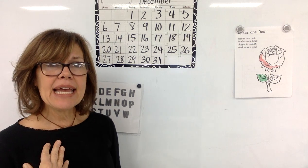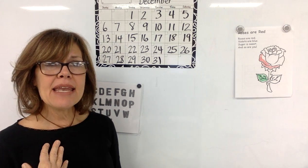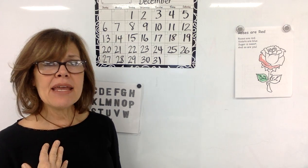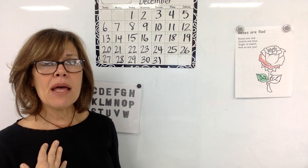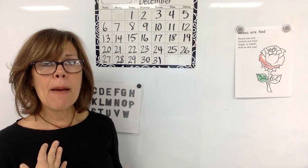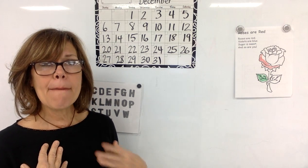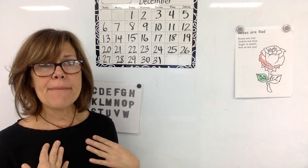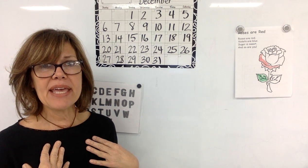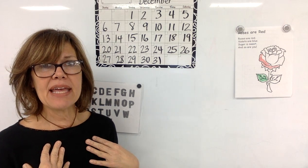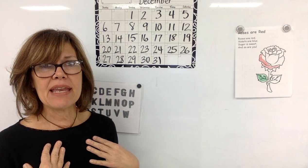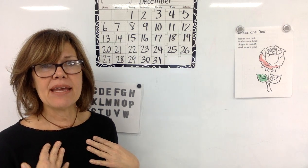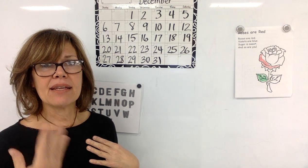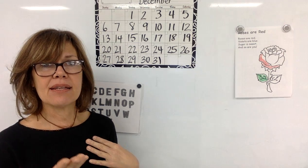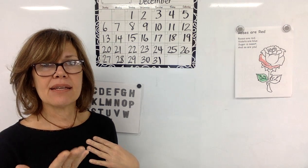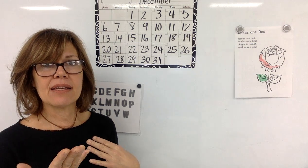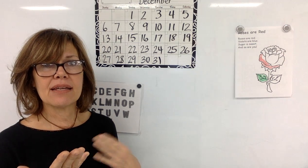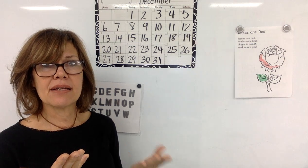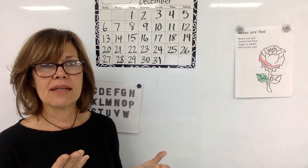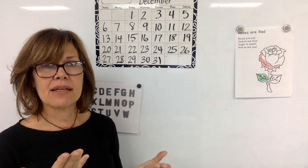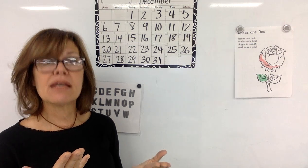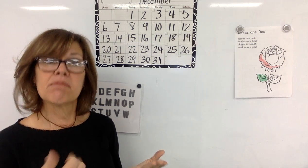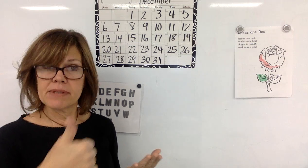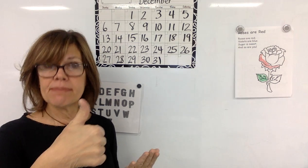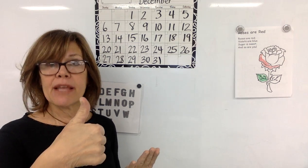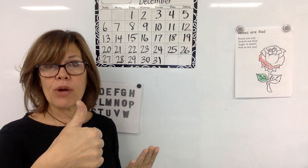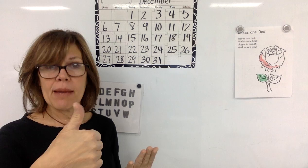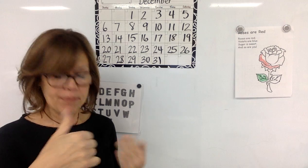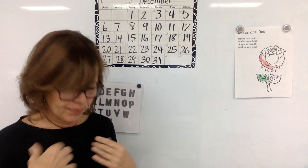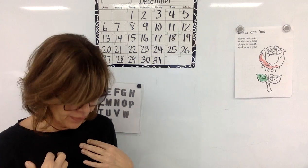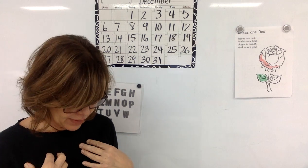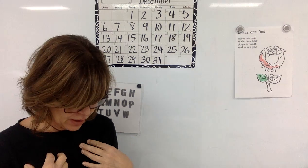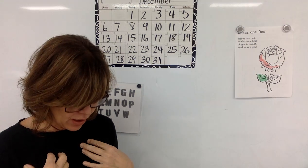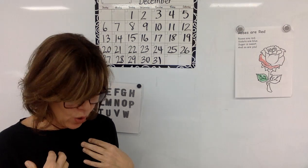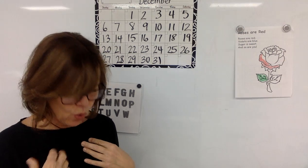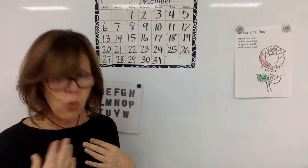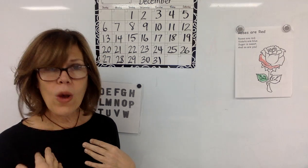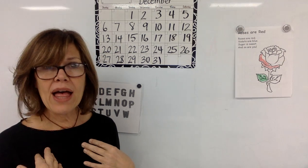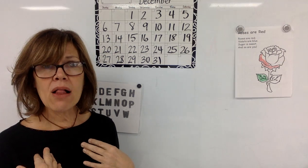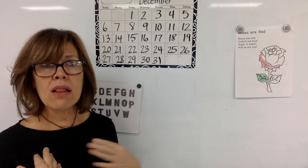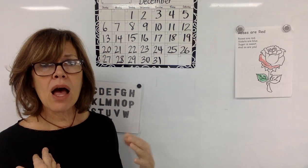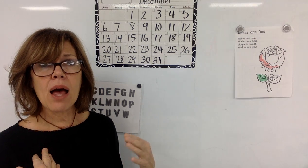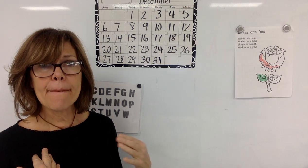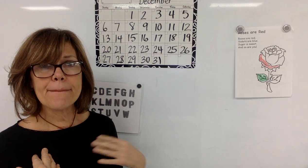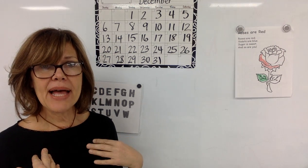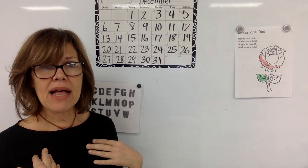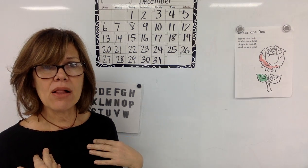In pin. They rhyme. Well, bell.